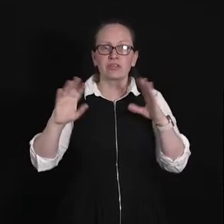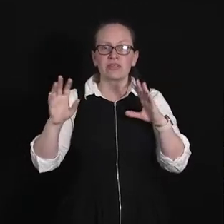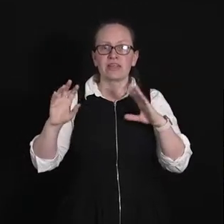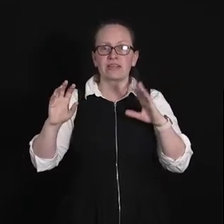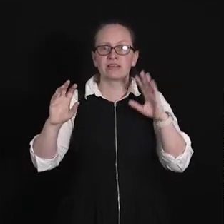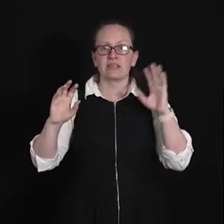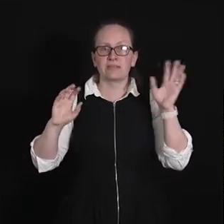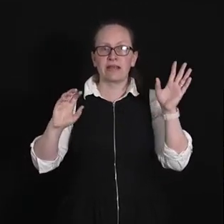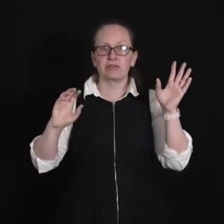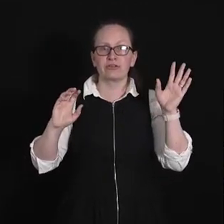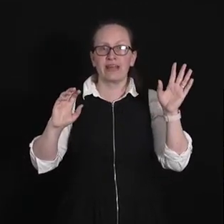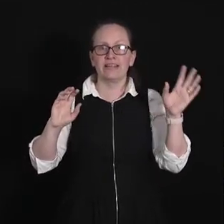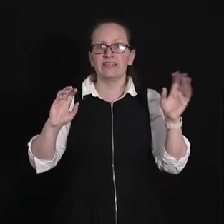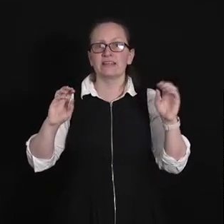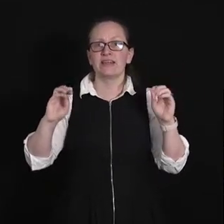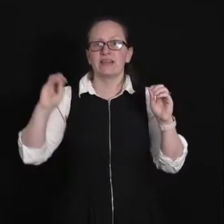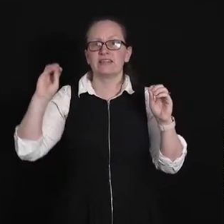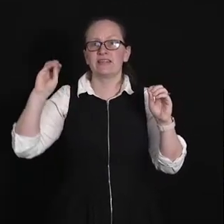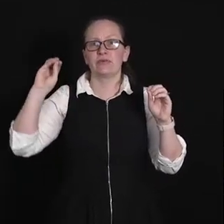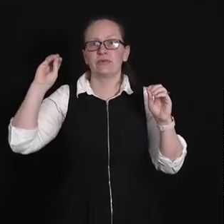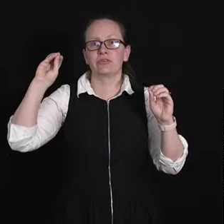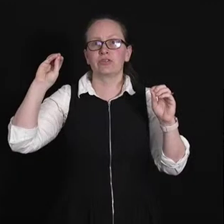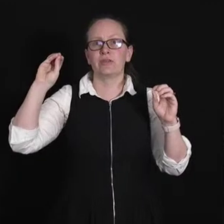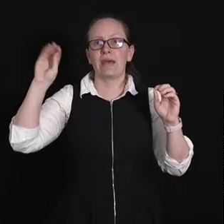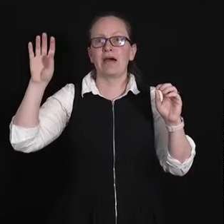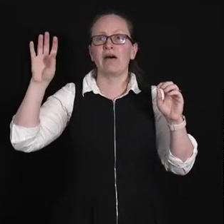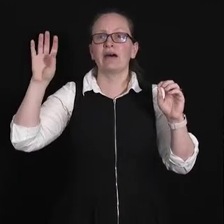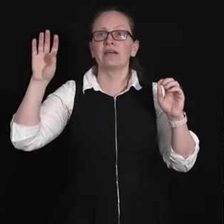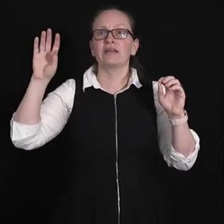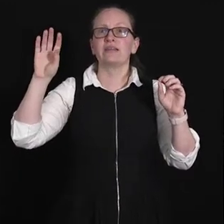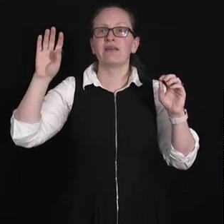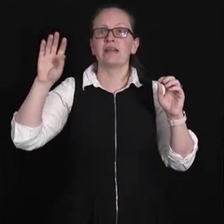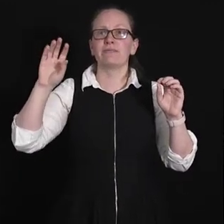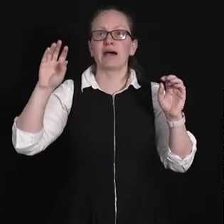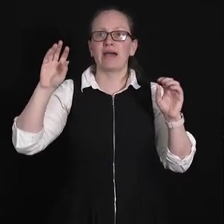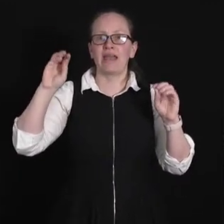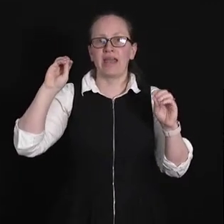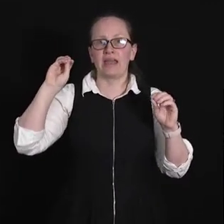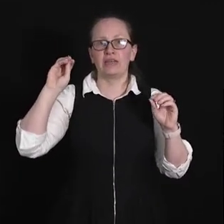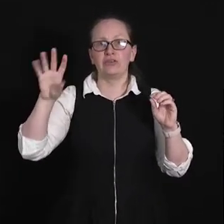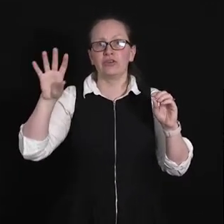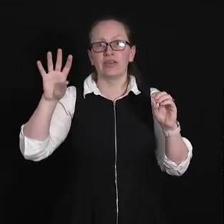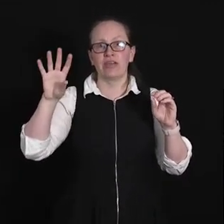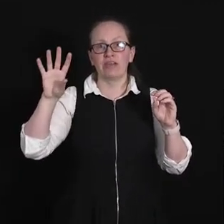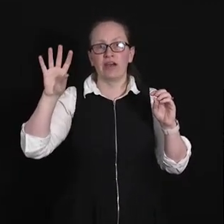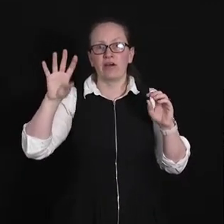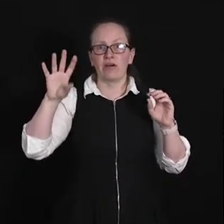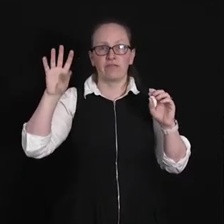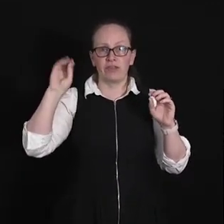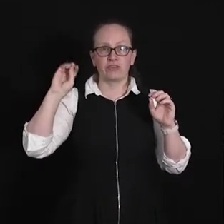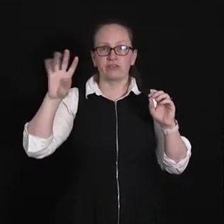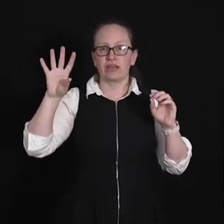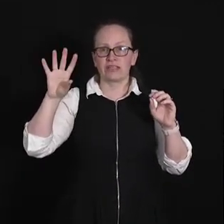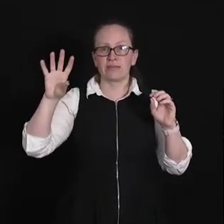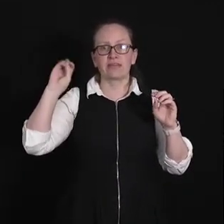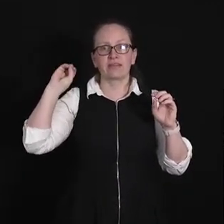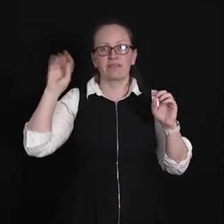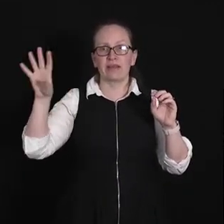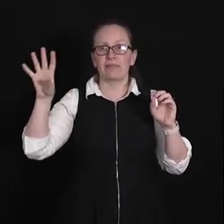say that the spectral radiance is equal to the power divided by a unit area of the transmitter divided by